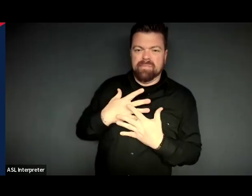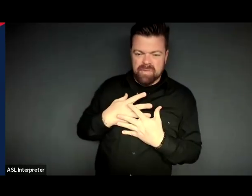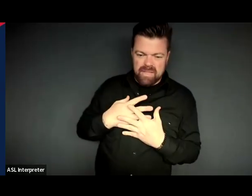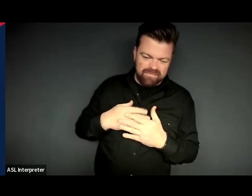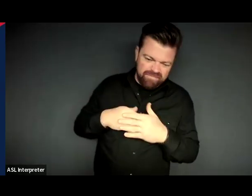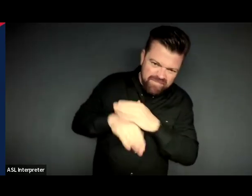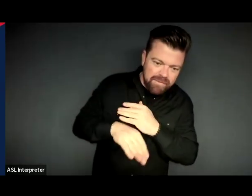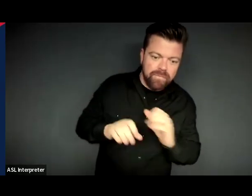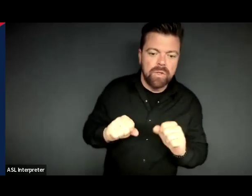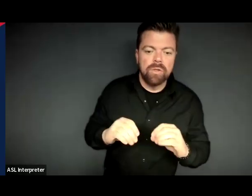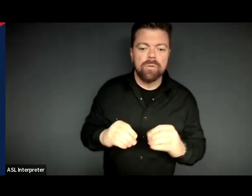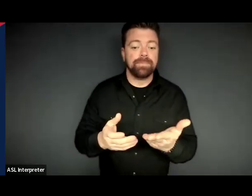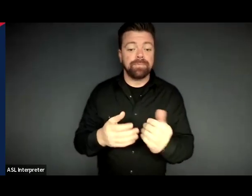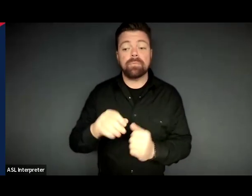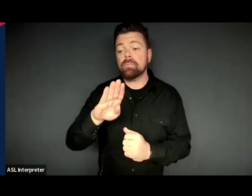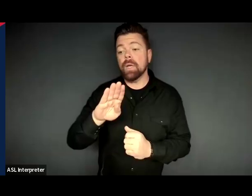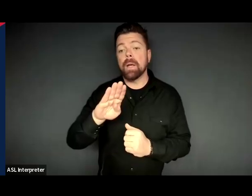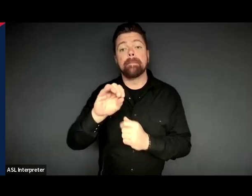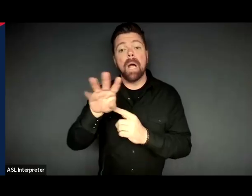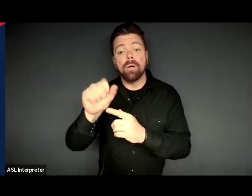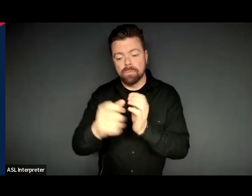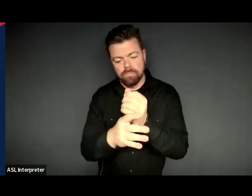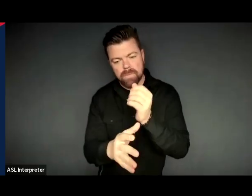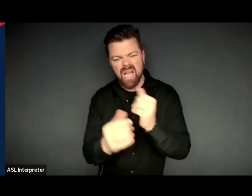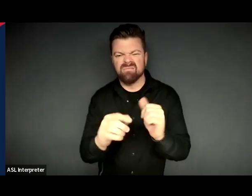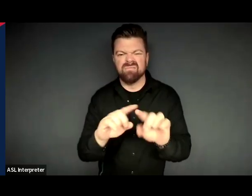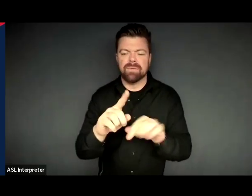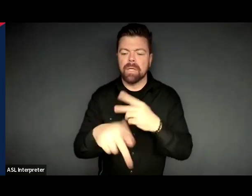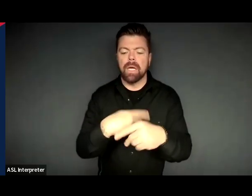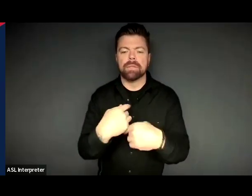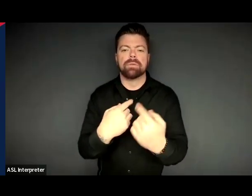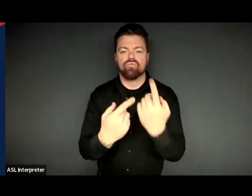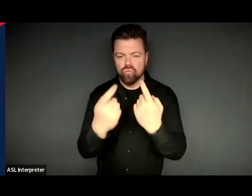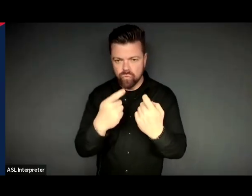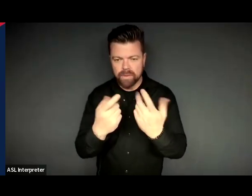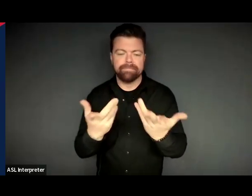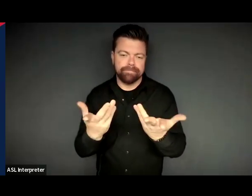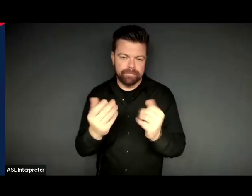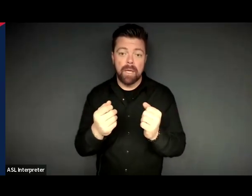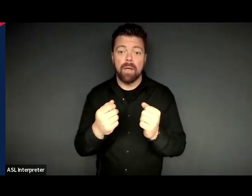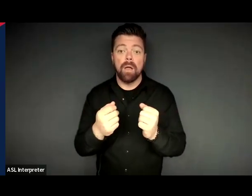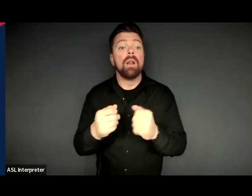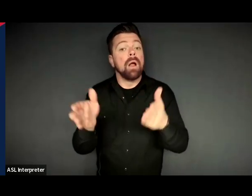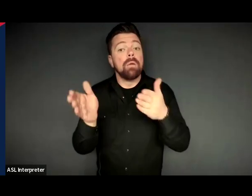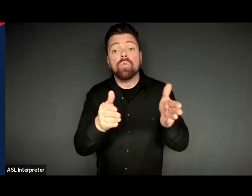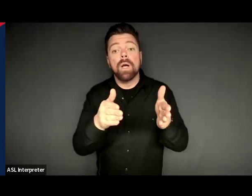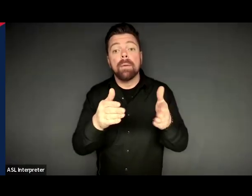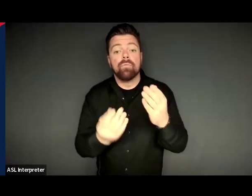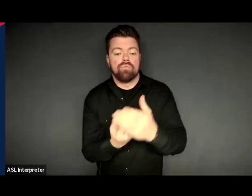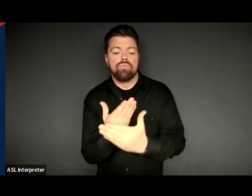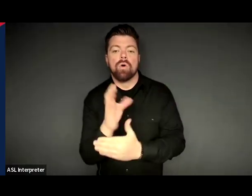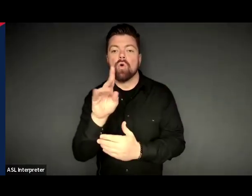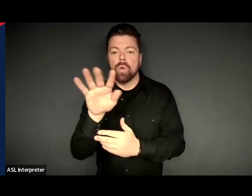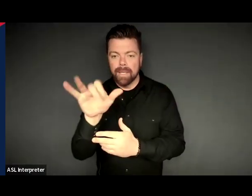bowel questions today. So there is a question about prepping for a colonoscopy for their daughter